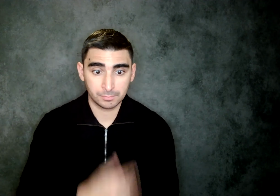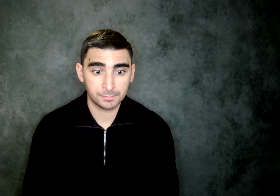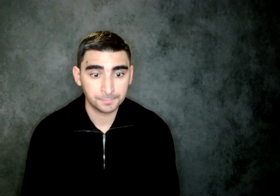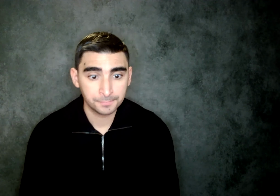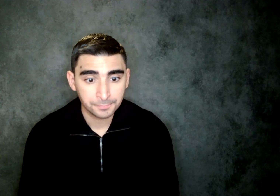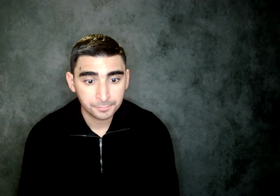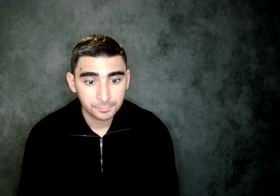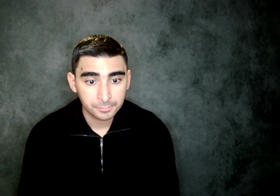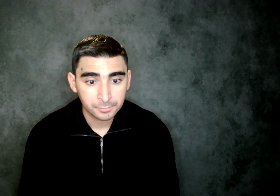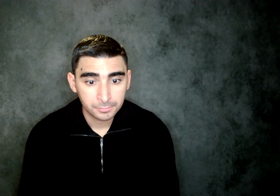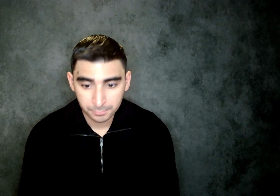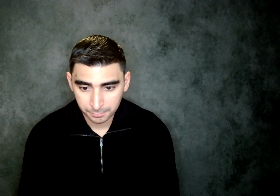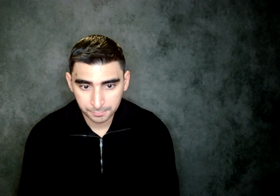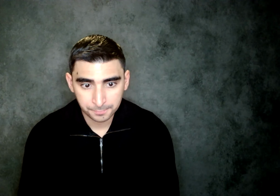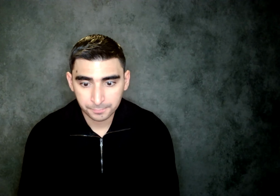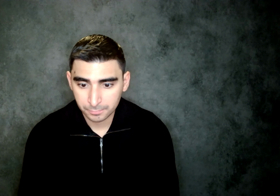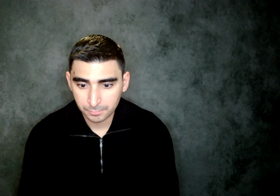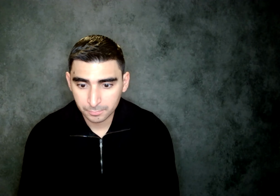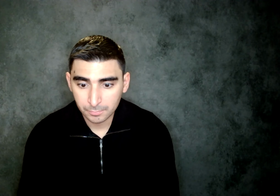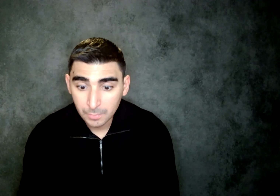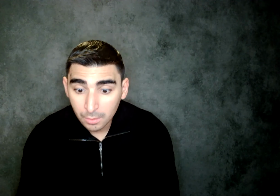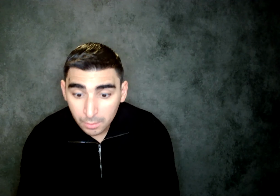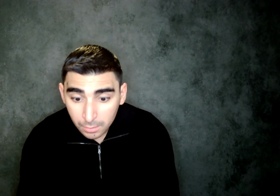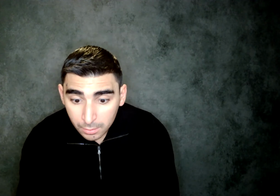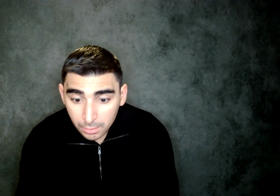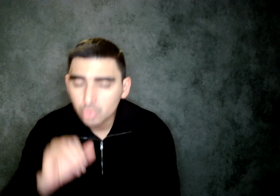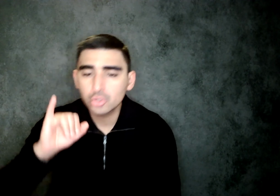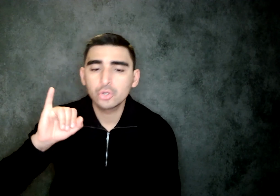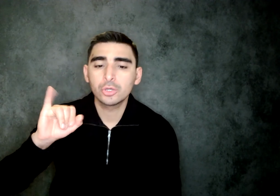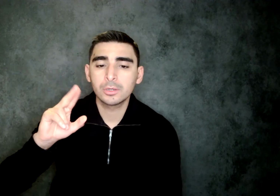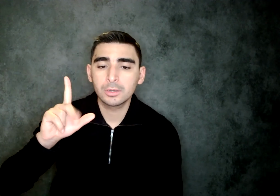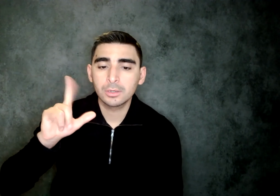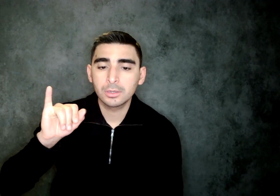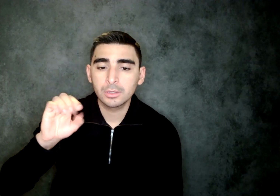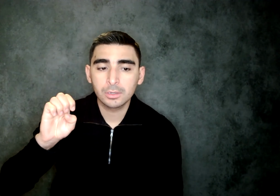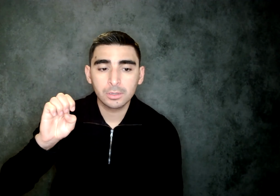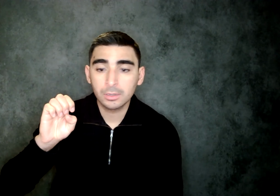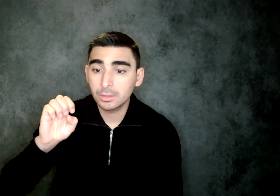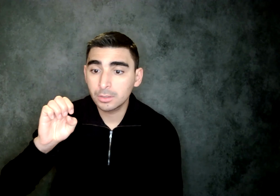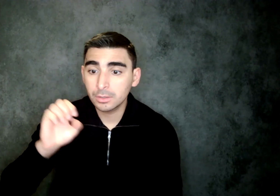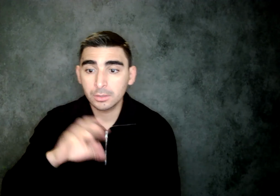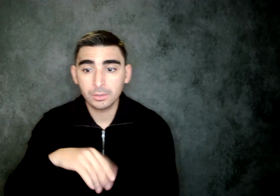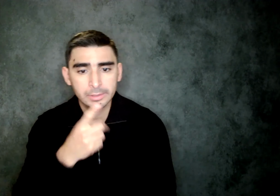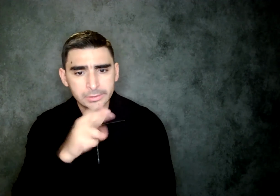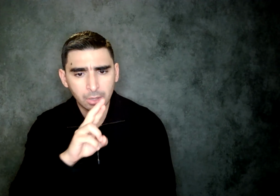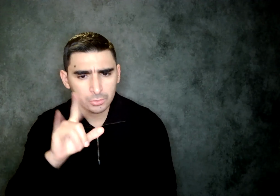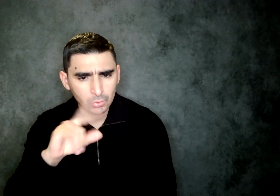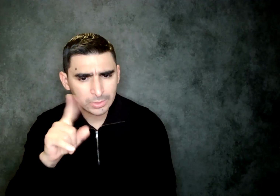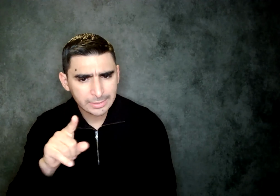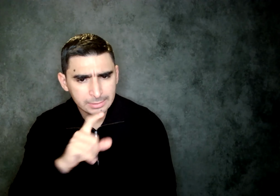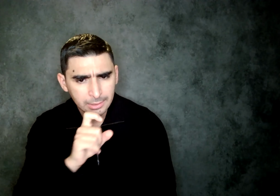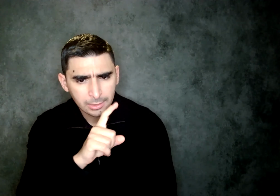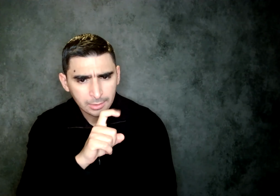Just so, I don't Can know I if it was, oh, sorry. Sorry, I just want to say, Dr. Liz, were you going to